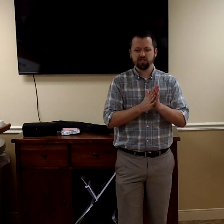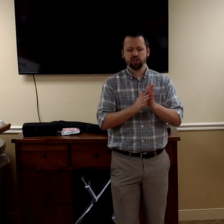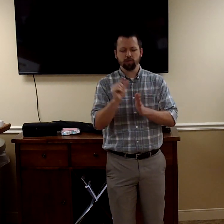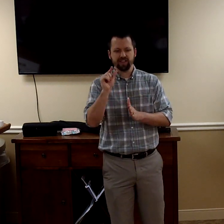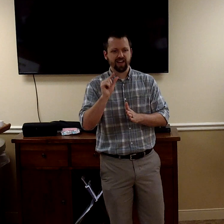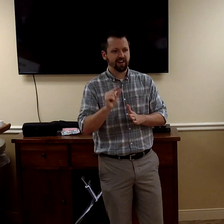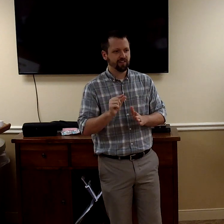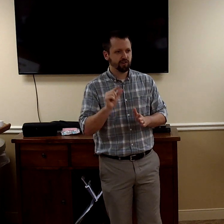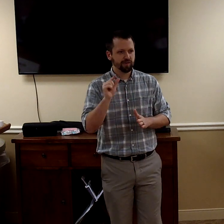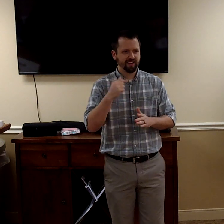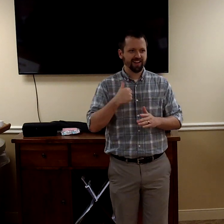bit tired.